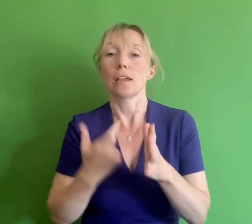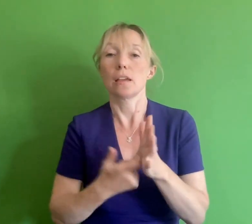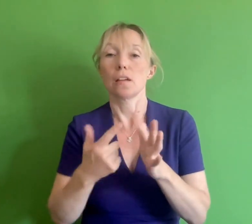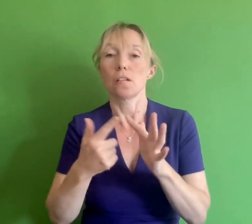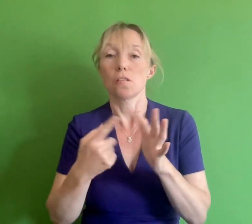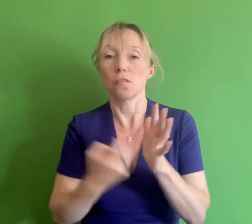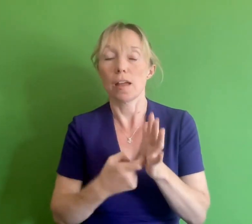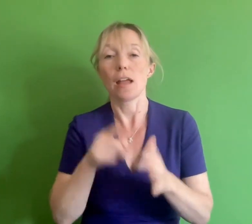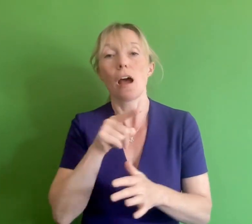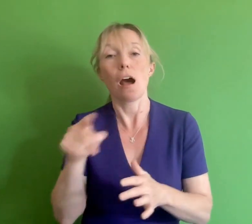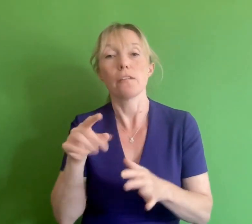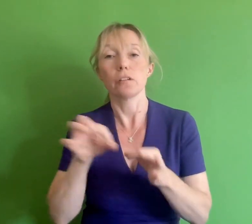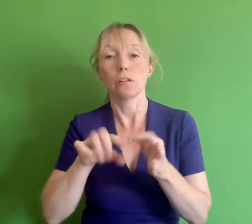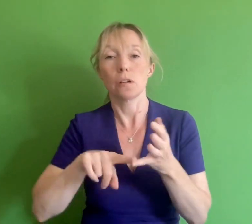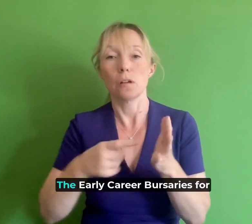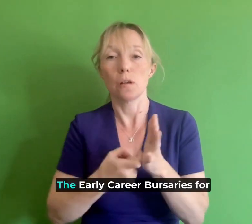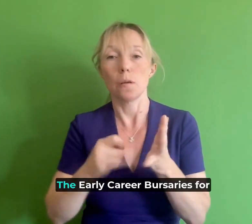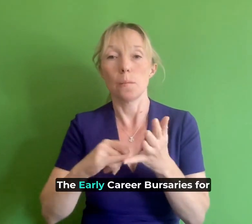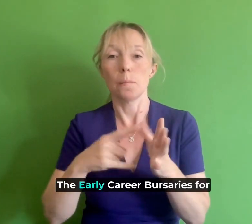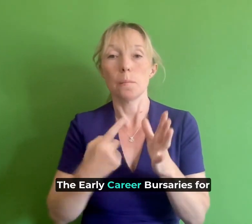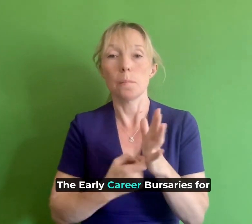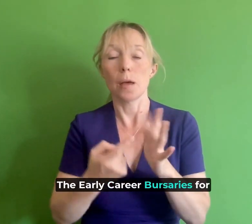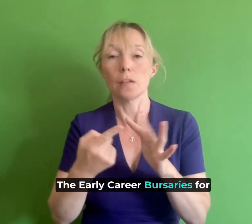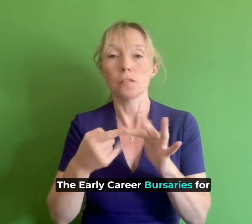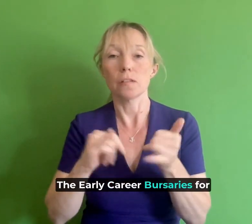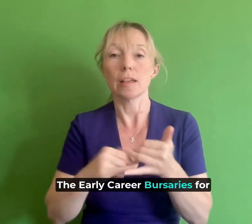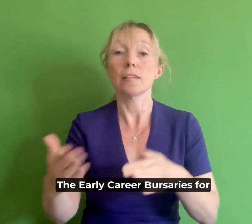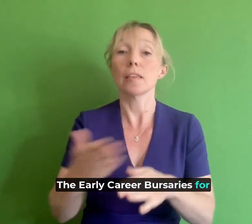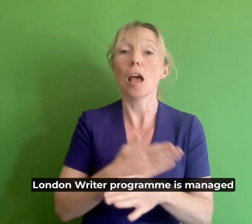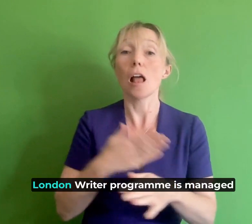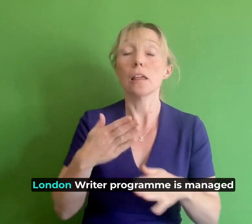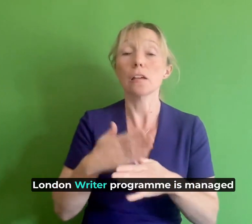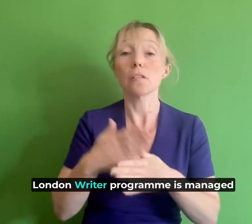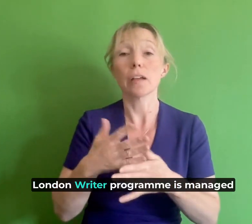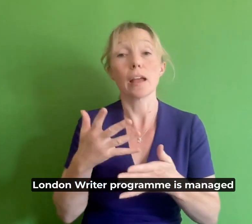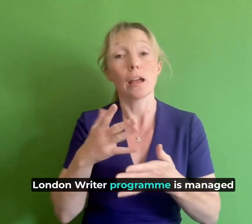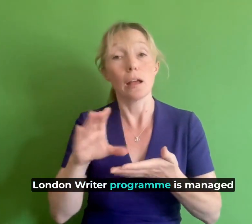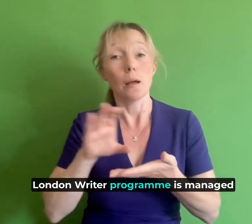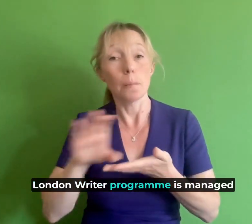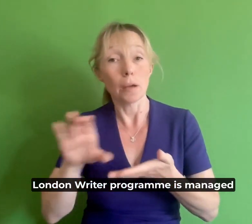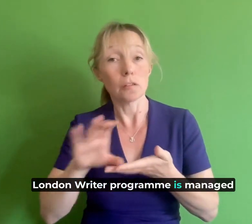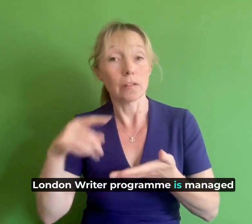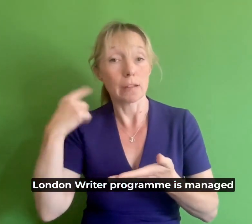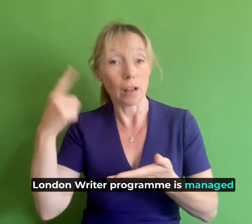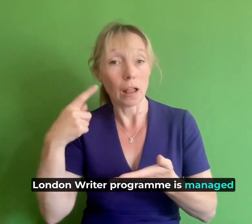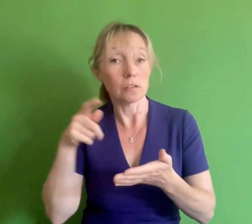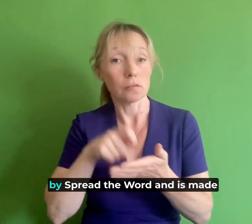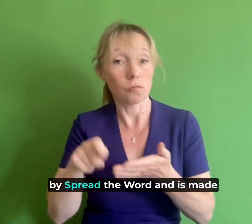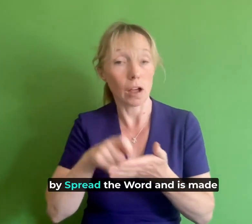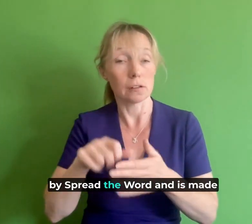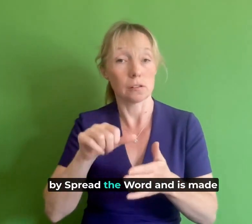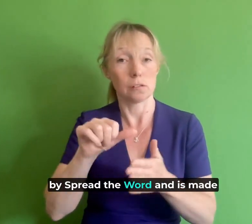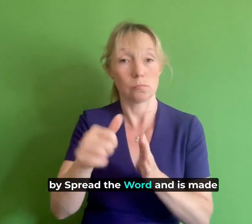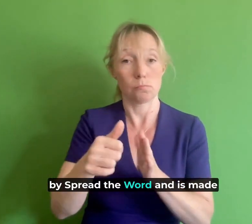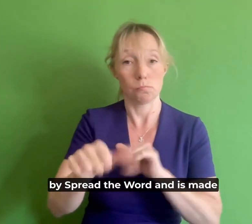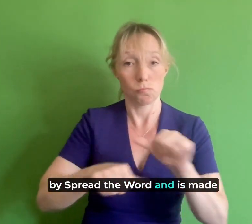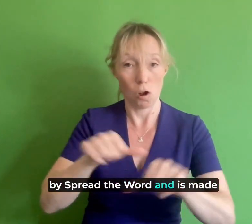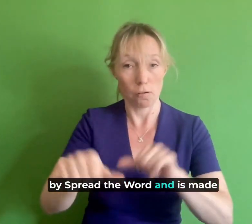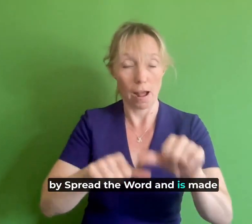www.spreadtheword.org.uk/projects/early-career-bursaries. The Early Career Bursaries for London Writers programme is managed by Spread the Word and is